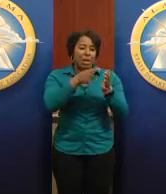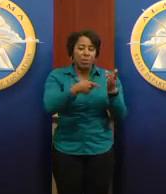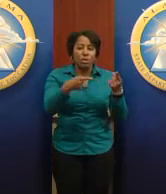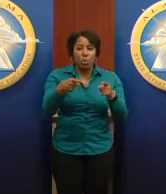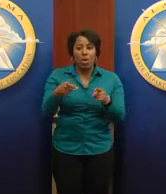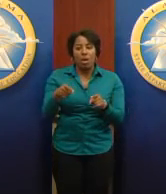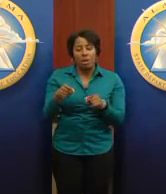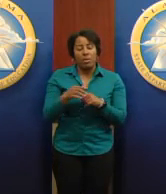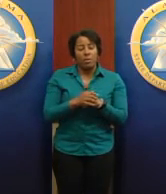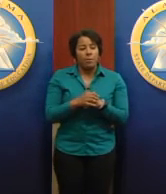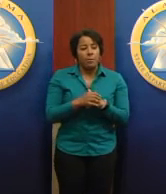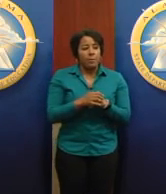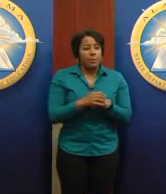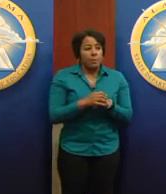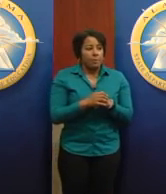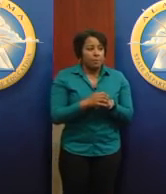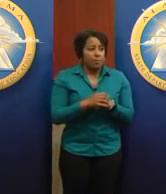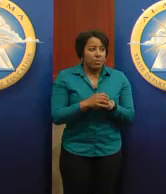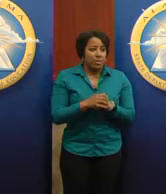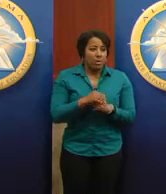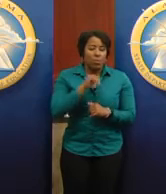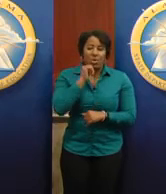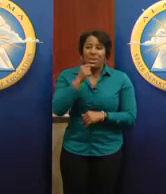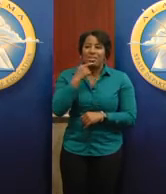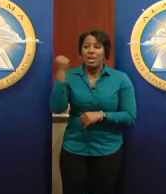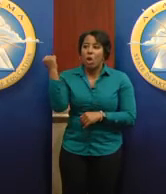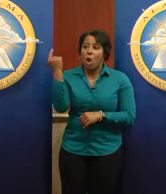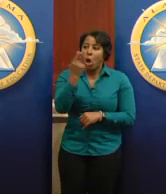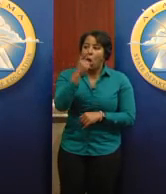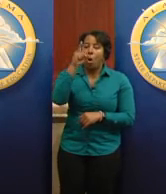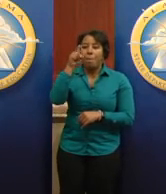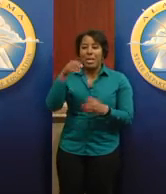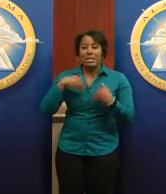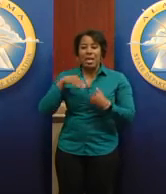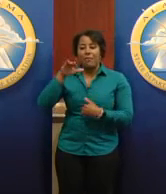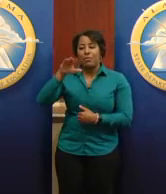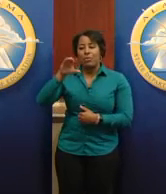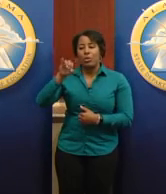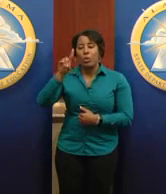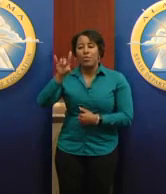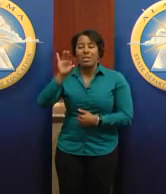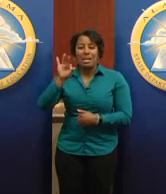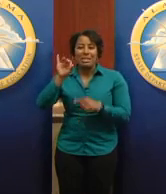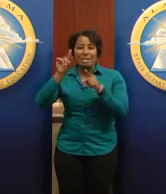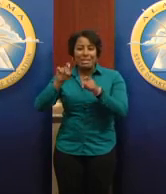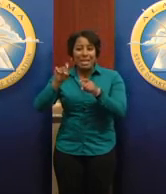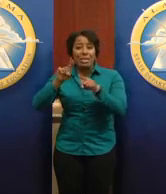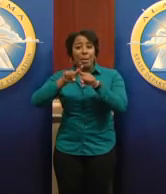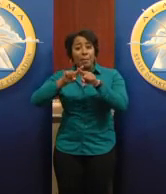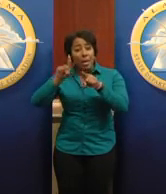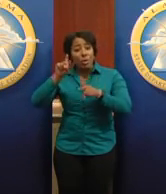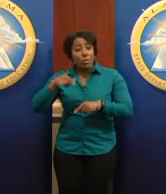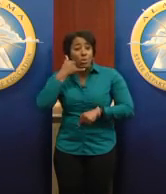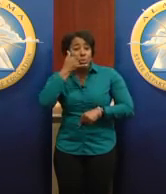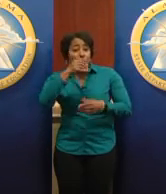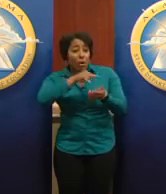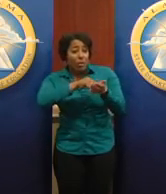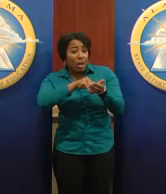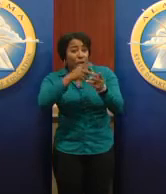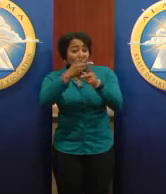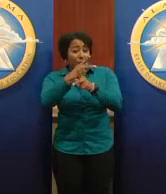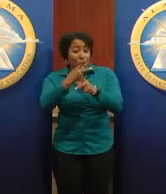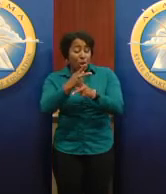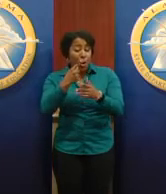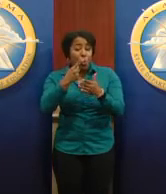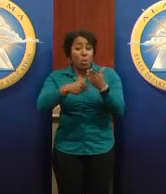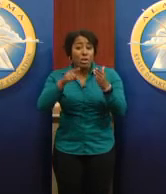next. We're not saying that everybody has to be tested, but they need to talk to their healthcare provider about what steps need to be taken next